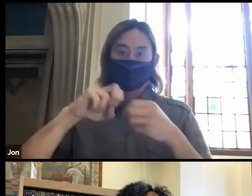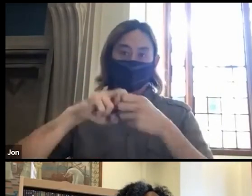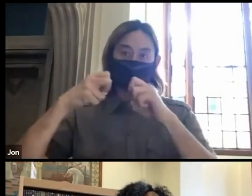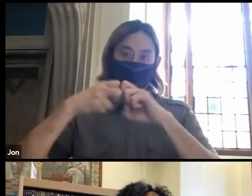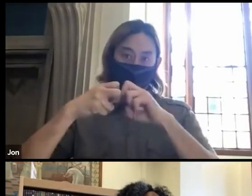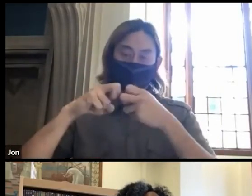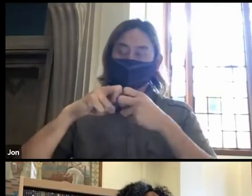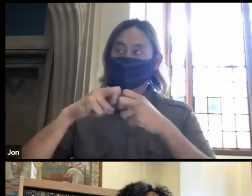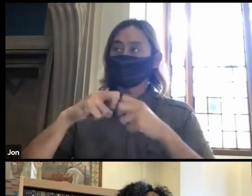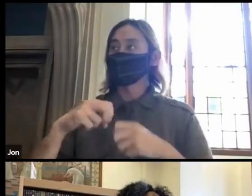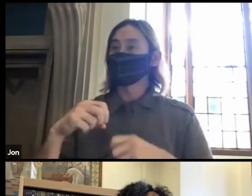And the problem